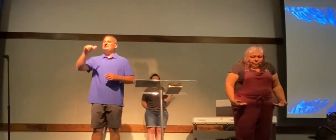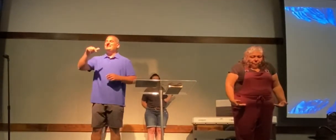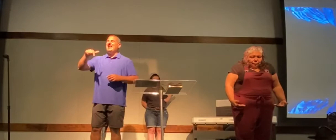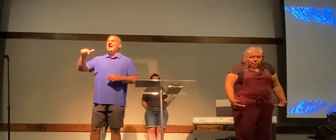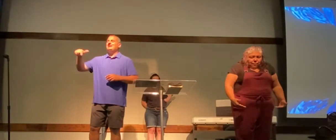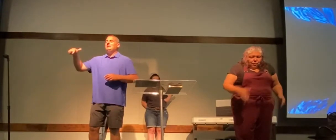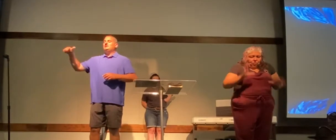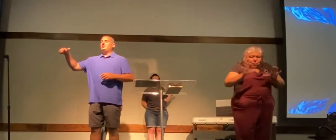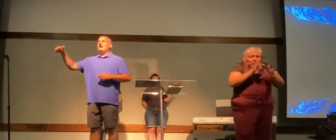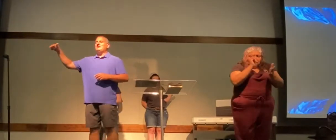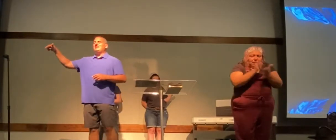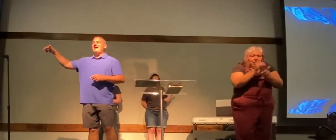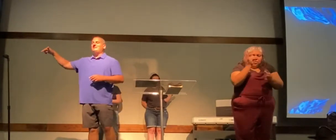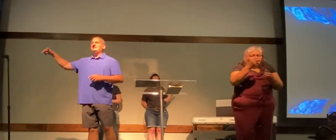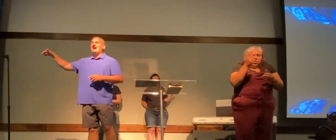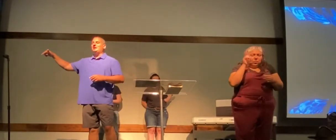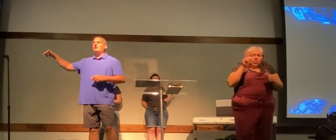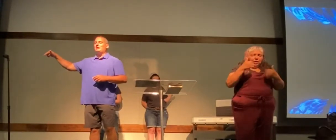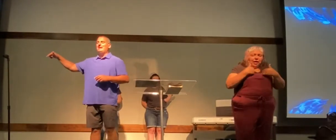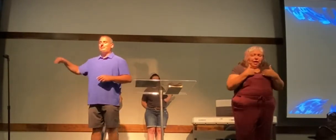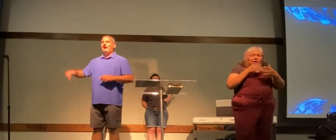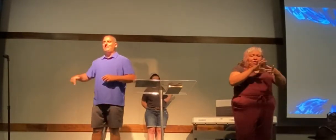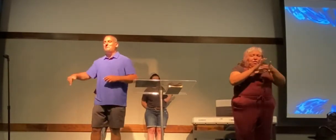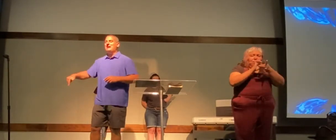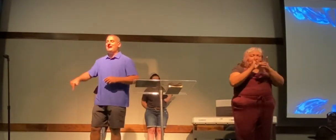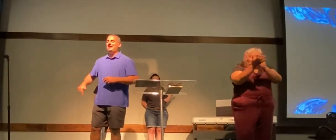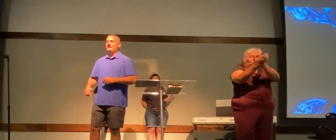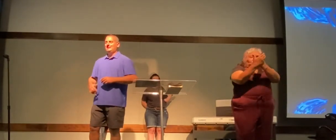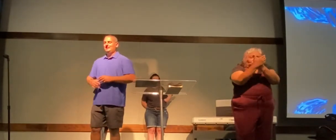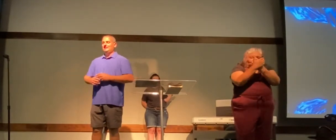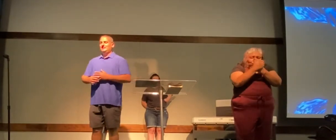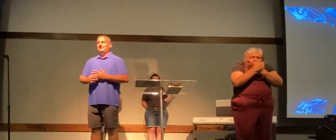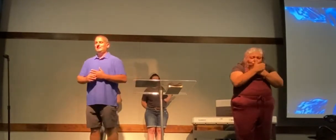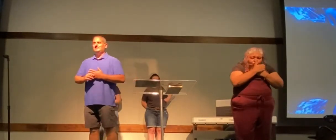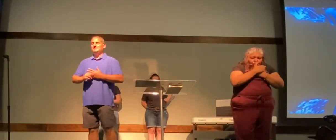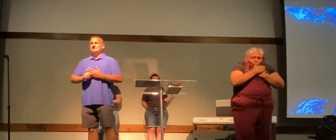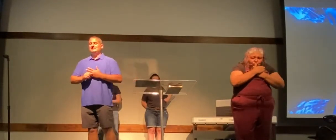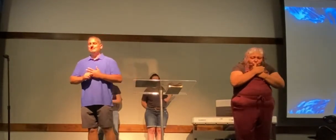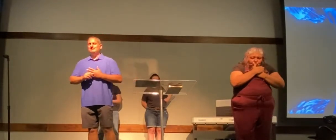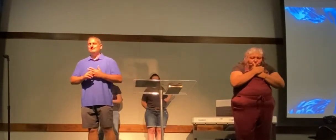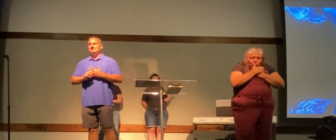You did that so that you could have a tighter grip on me.